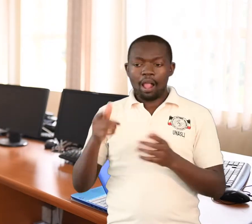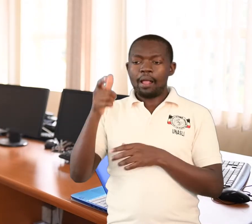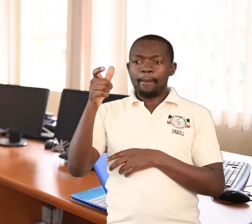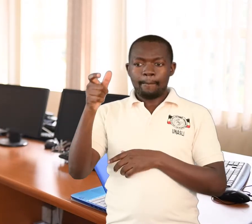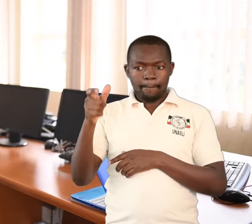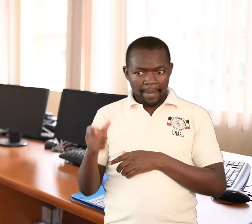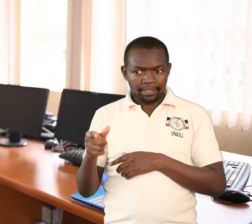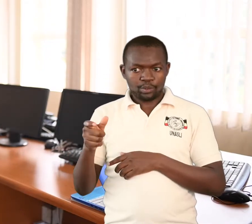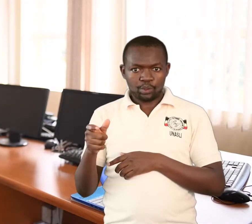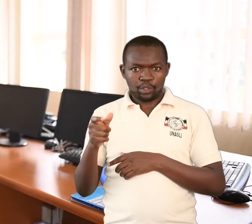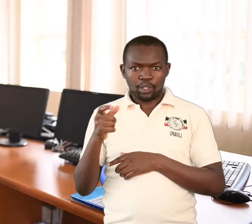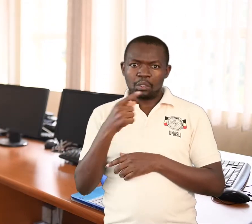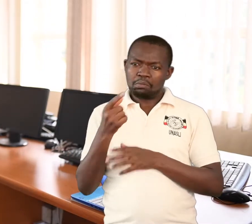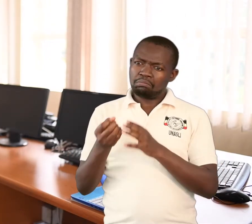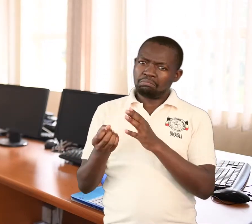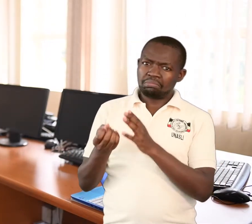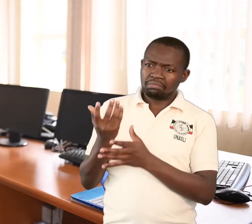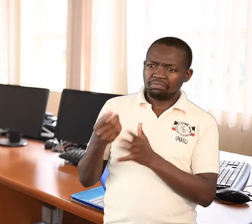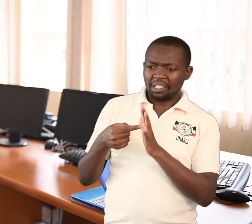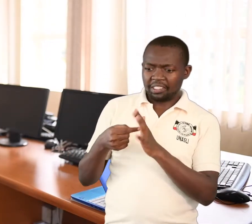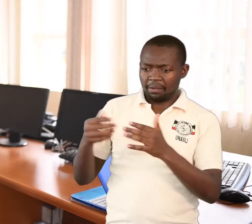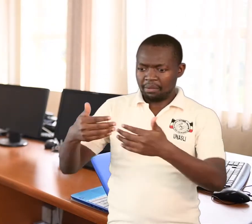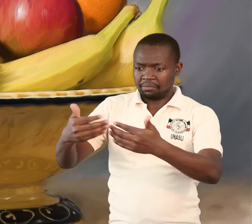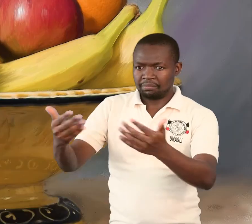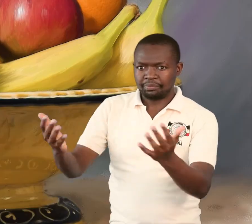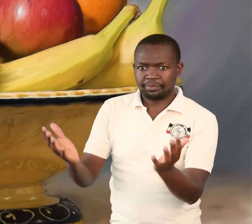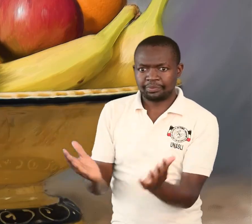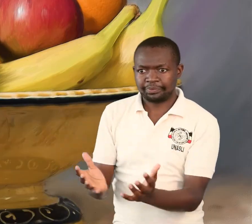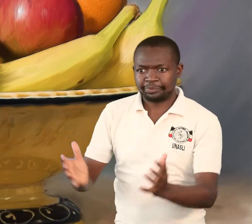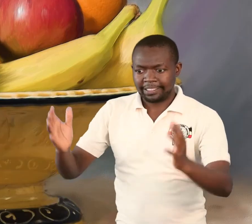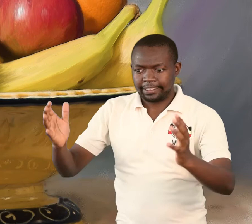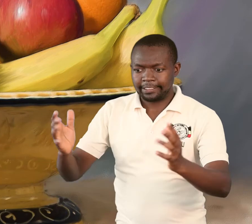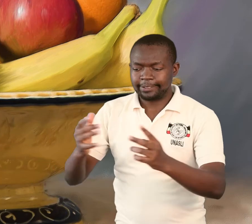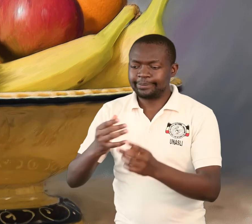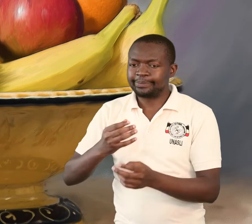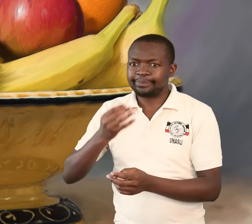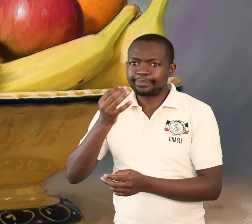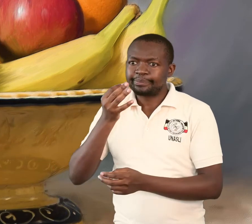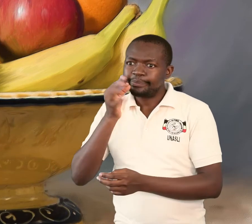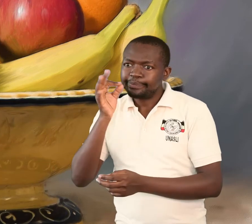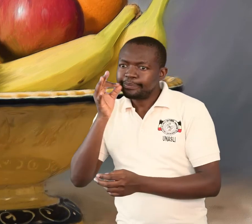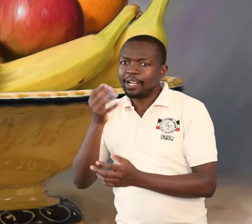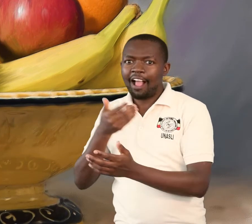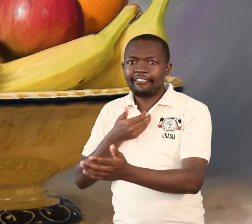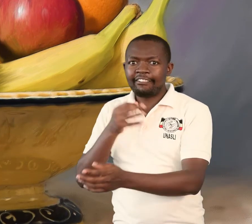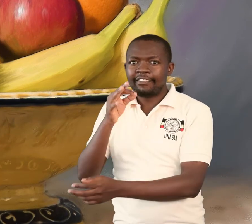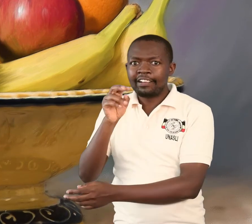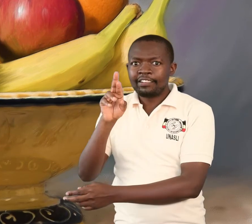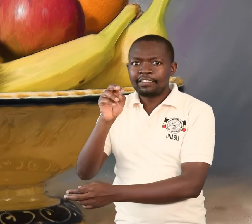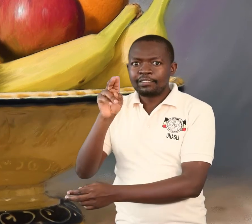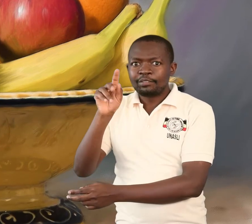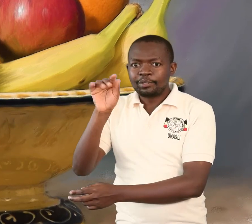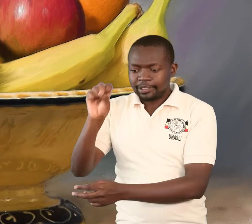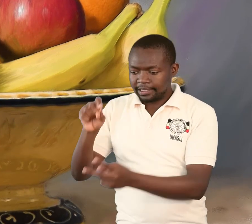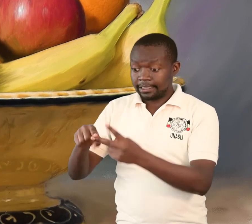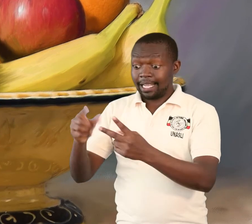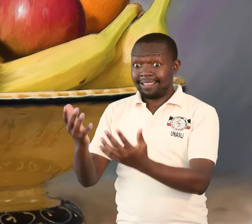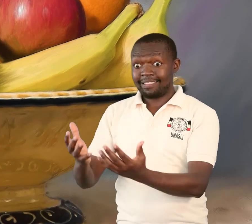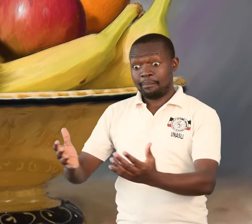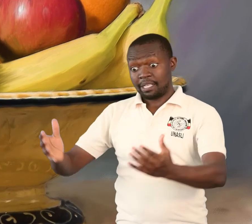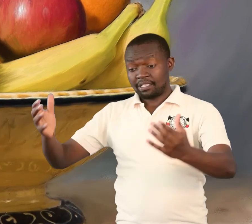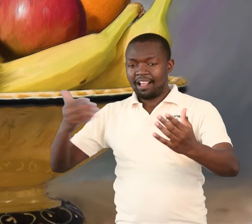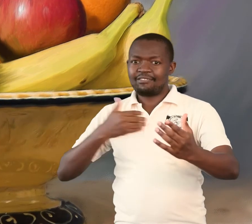set maybe a basket of fruits And in the basket, there are fruits